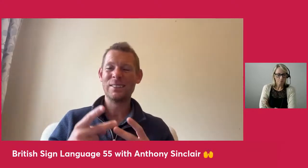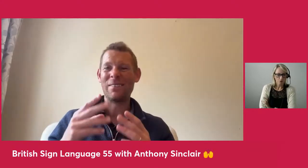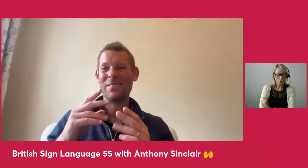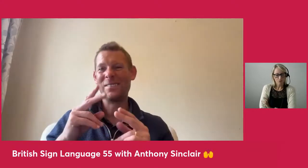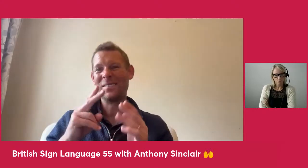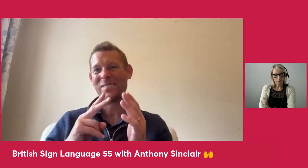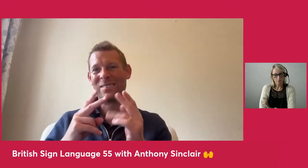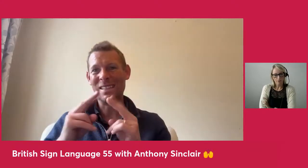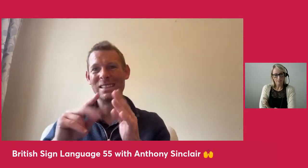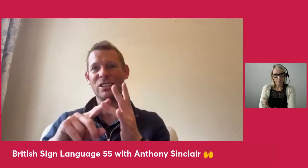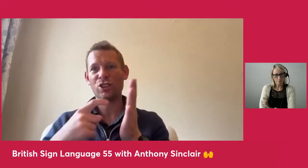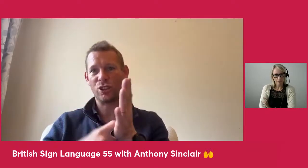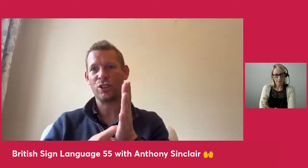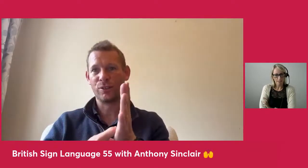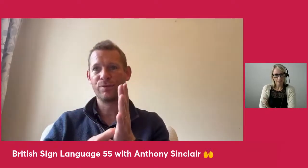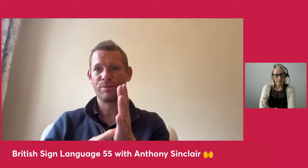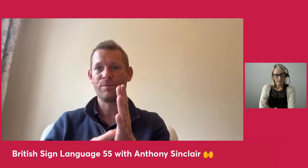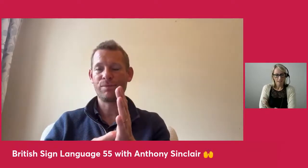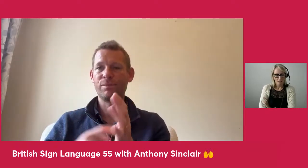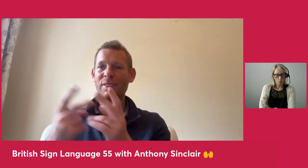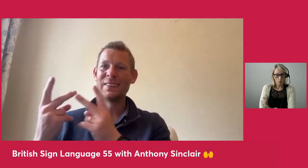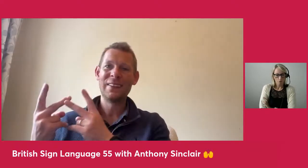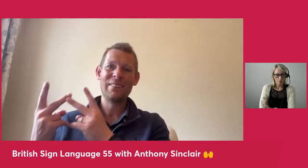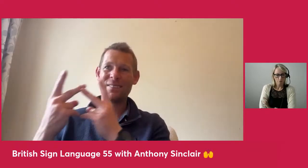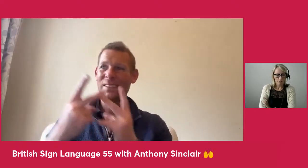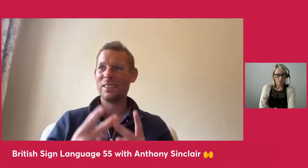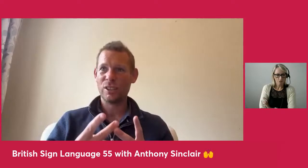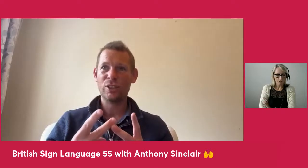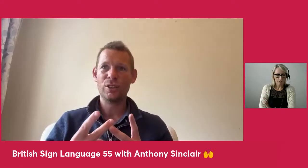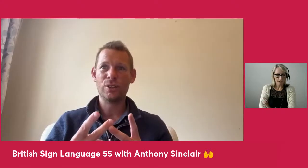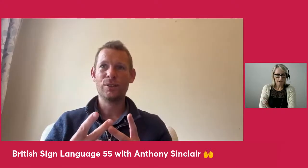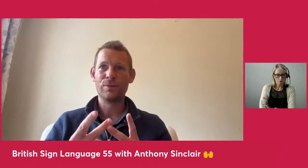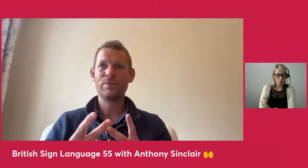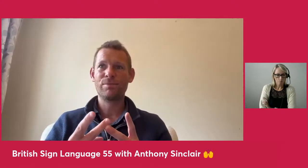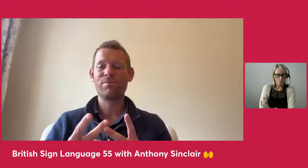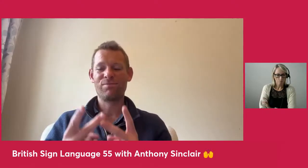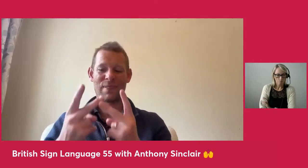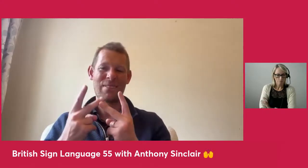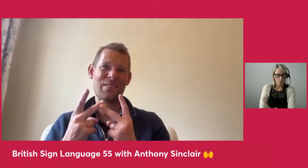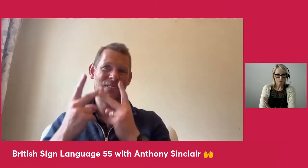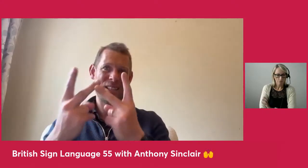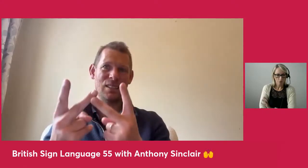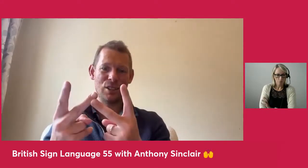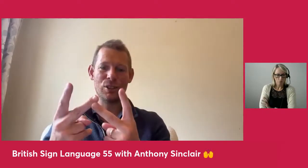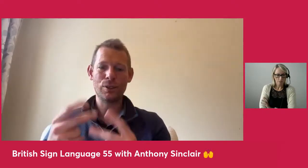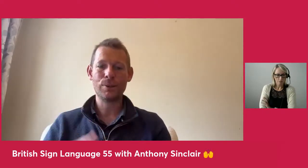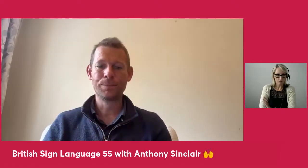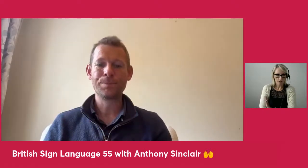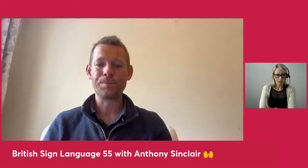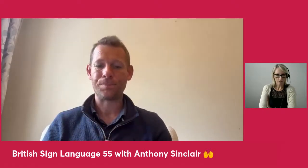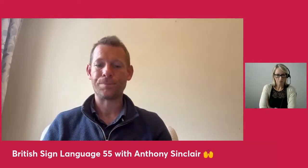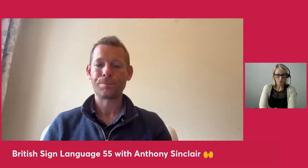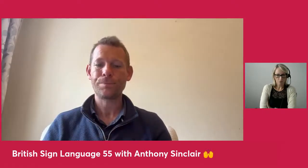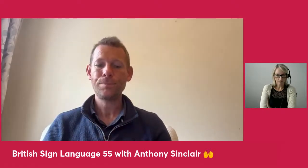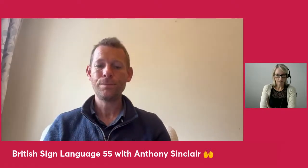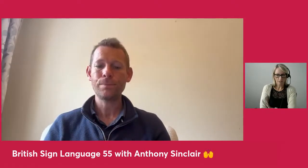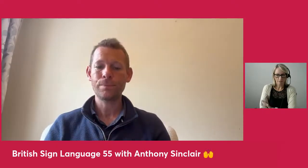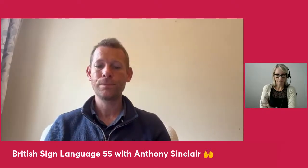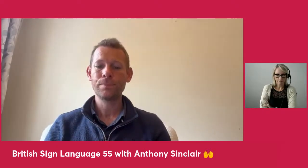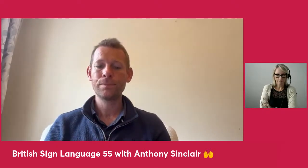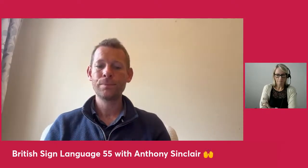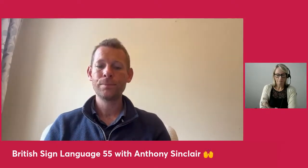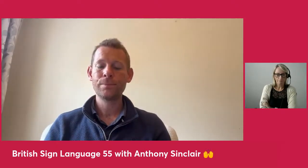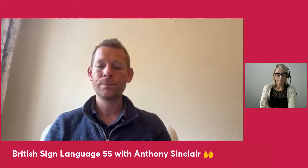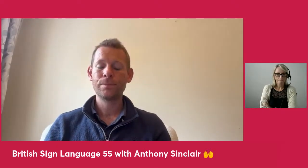visiting a person or they're visiting me, or they're a visitor to the care home, the verb goes in the direction of who's visiting.